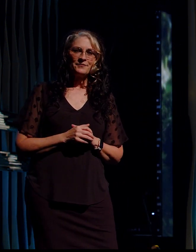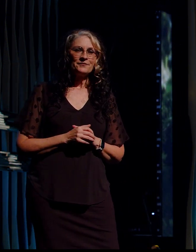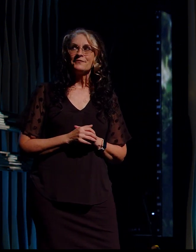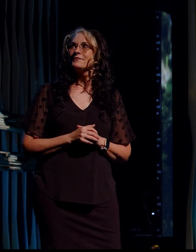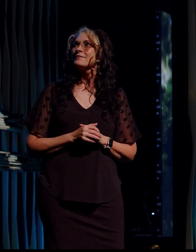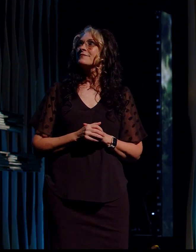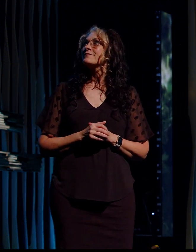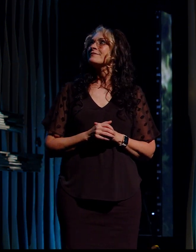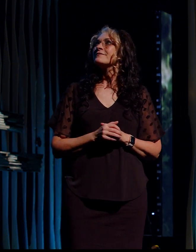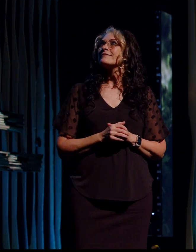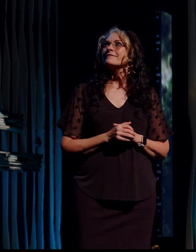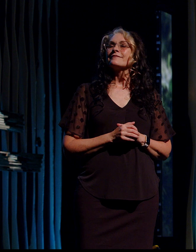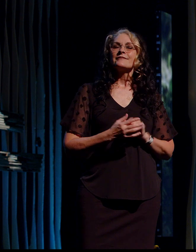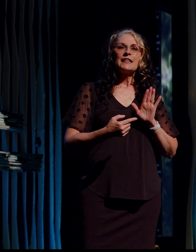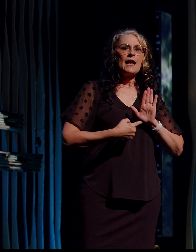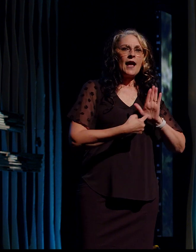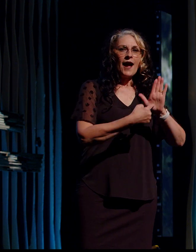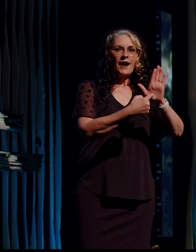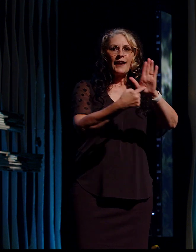How could I